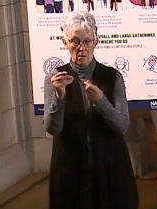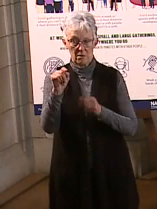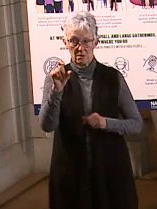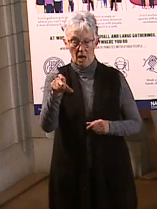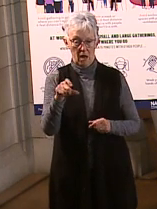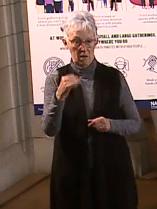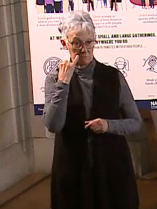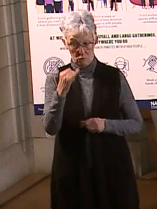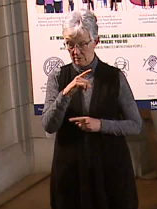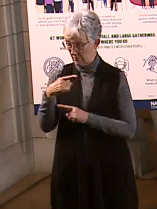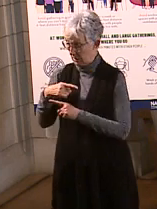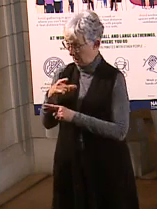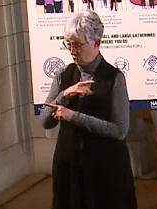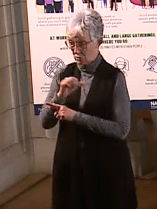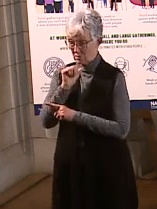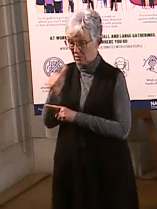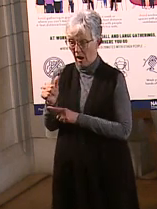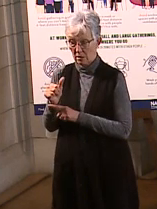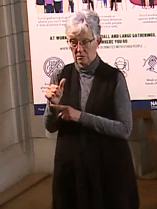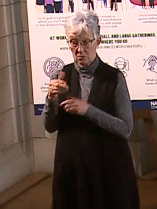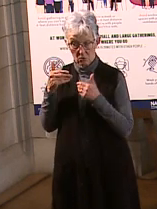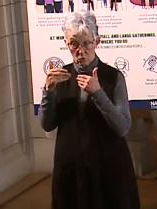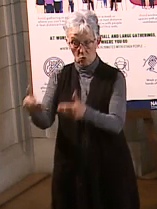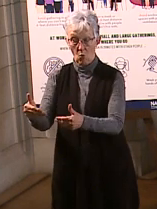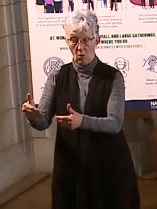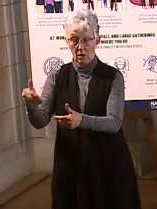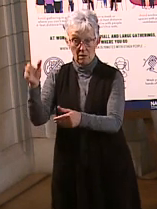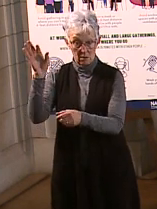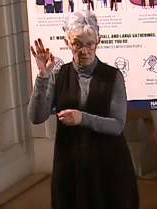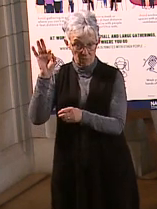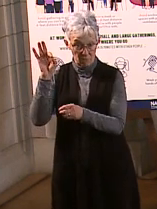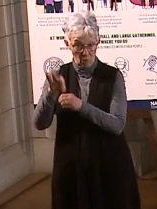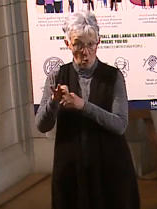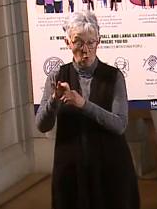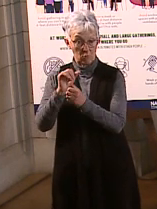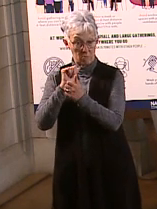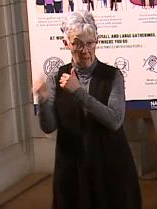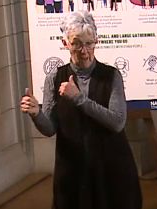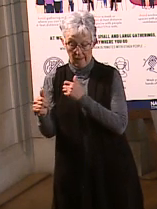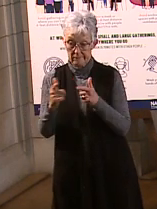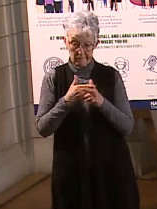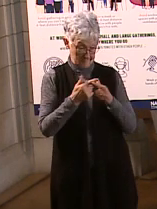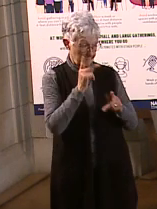on its own. And I think it's better if the legislature actually acts and passes that legislation.